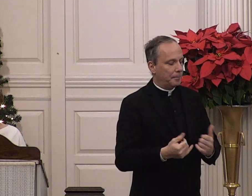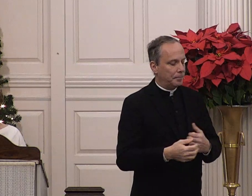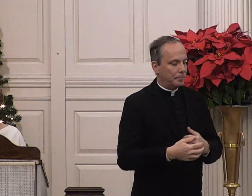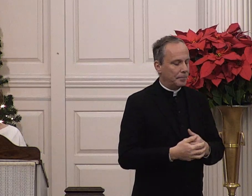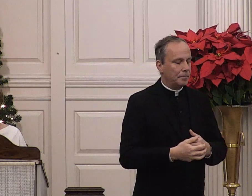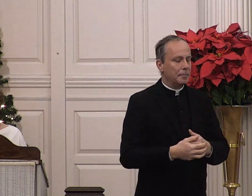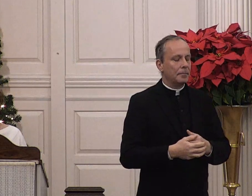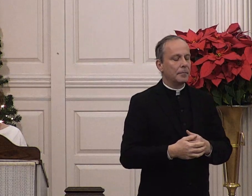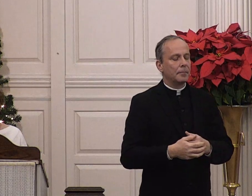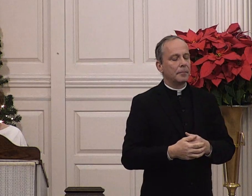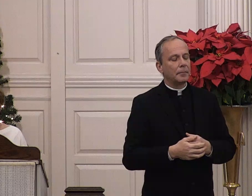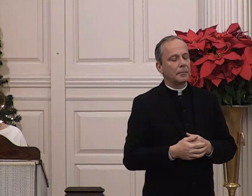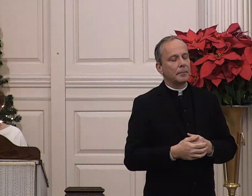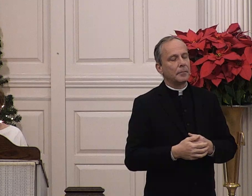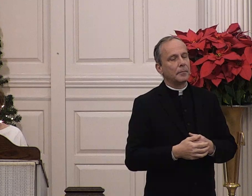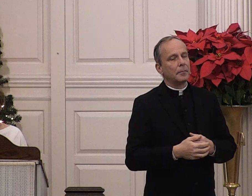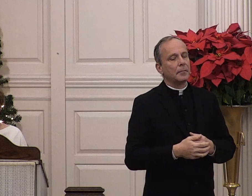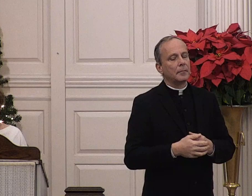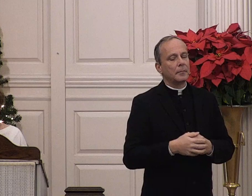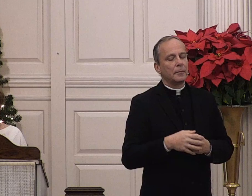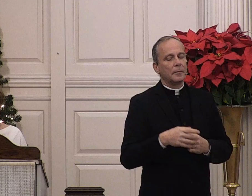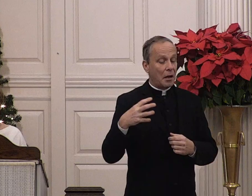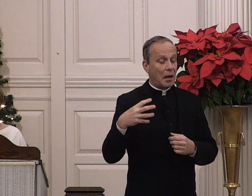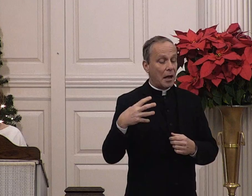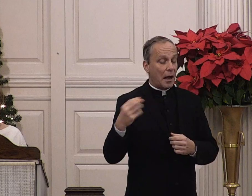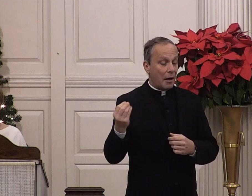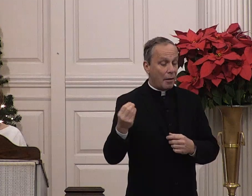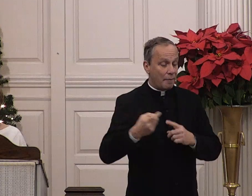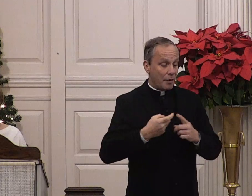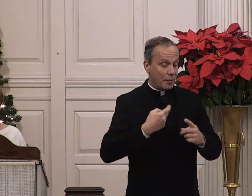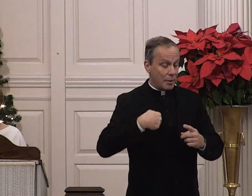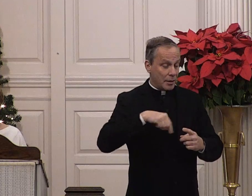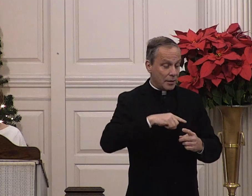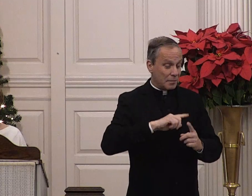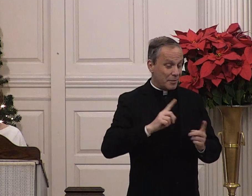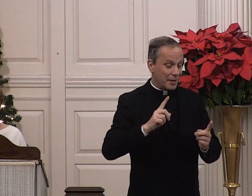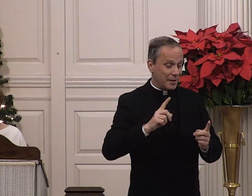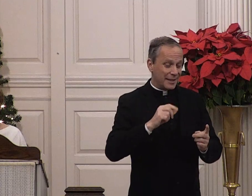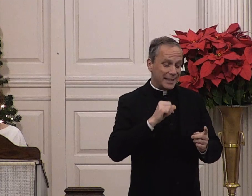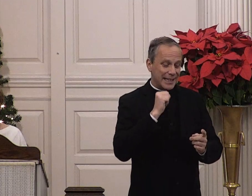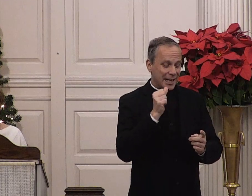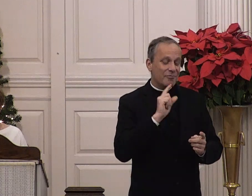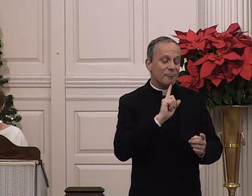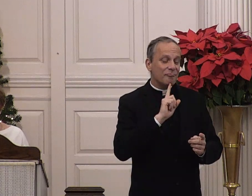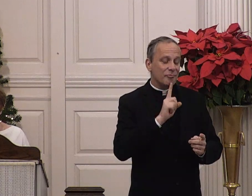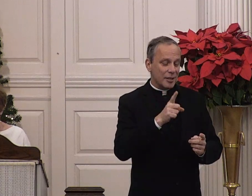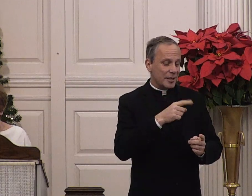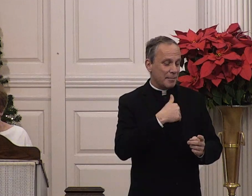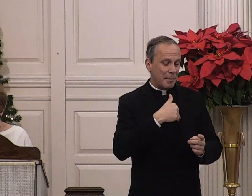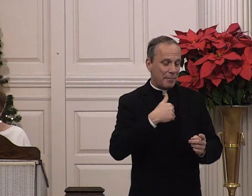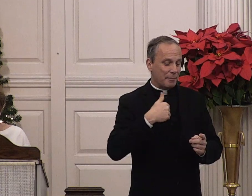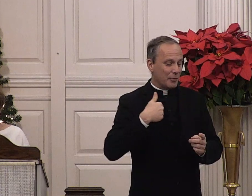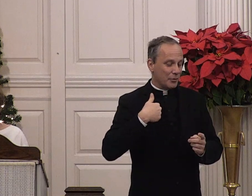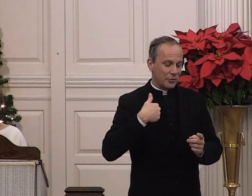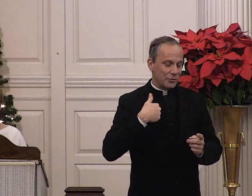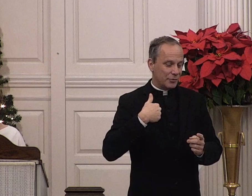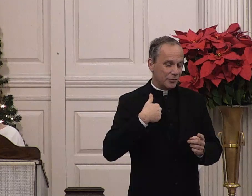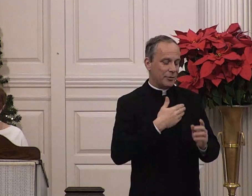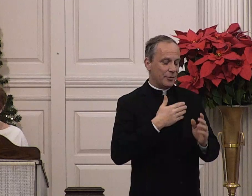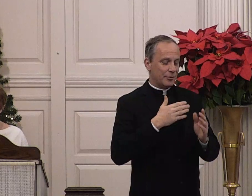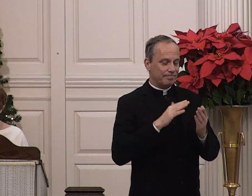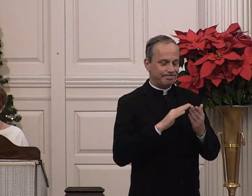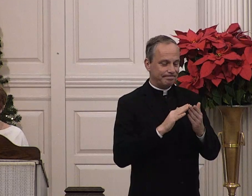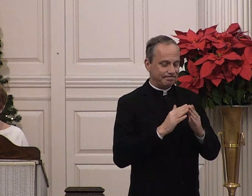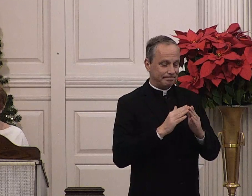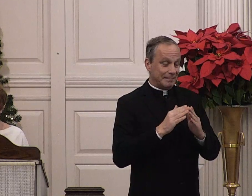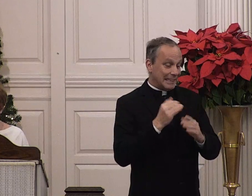They went out from us, but they were not really of our number. If they had been, they would have remained